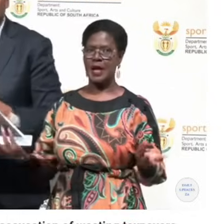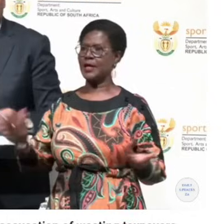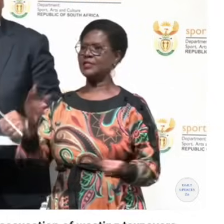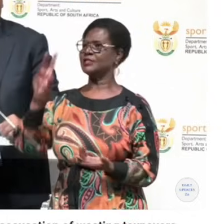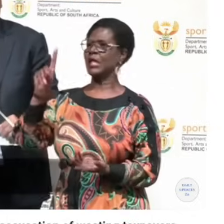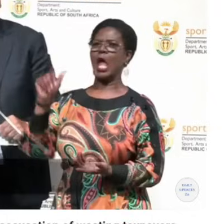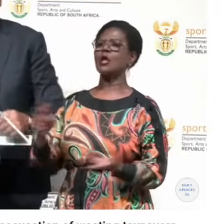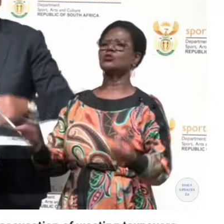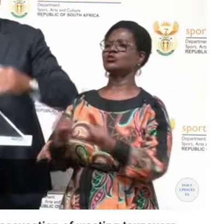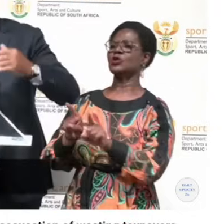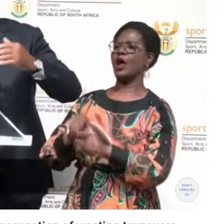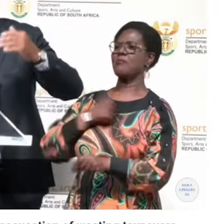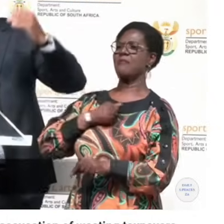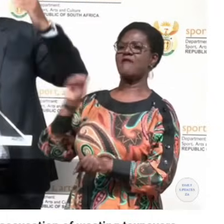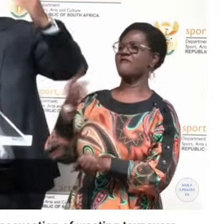going overseas.